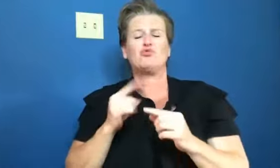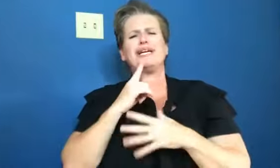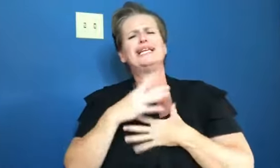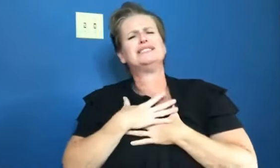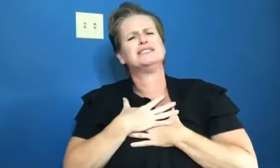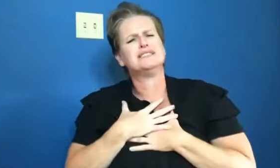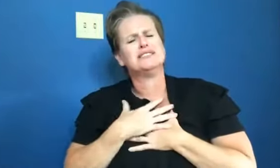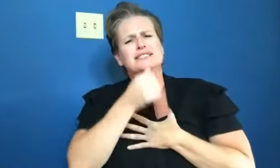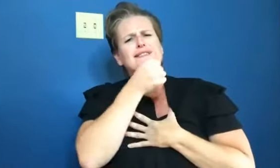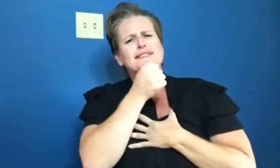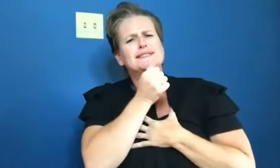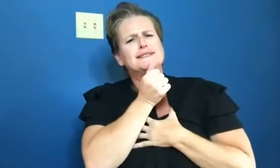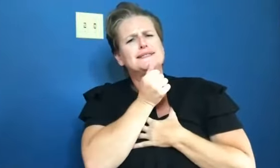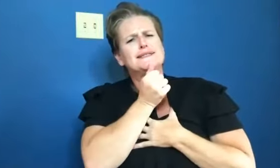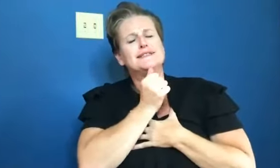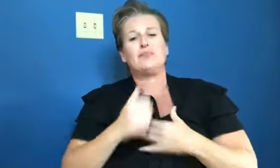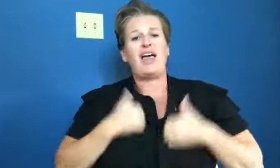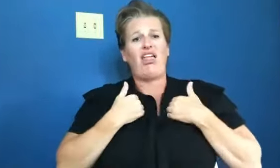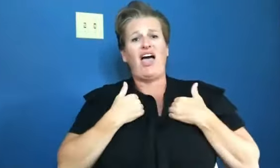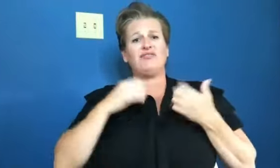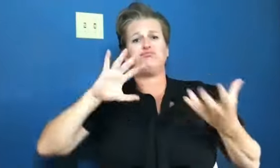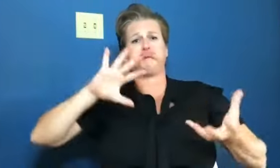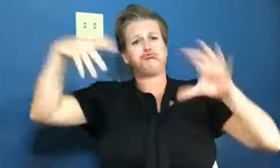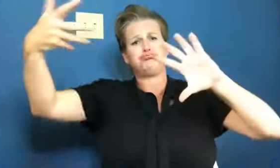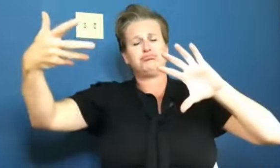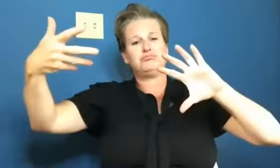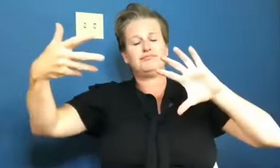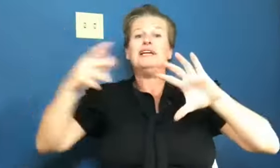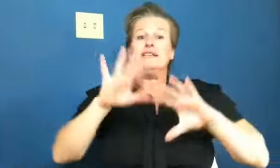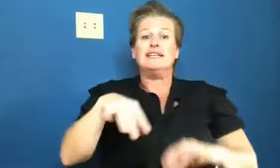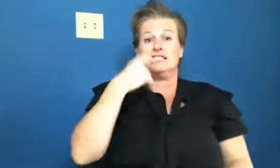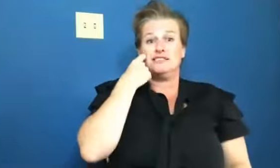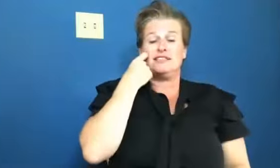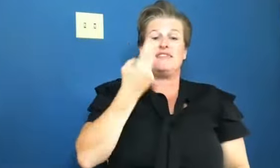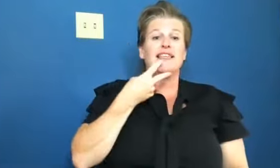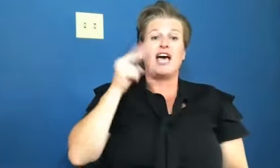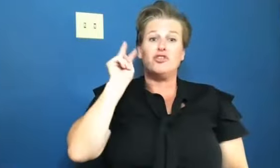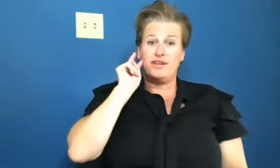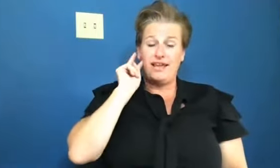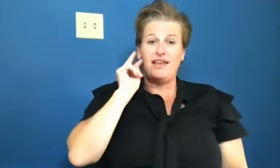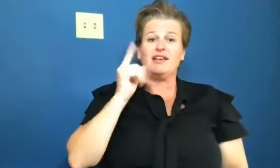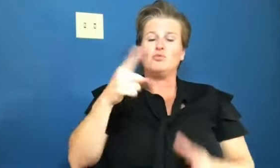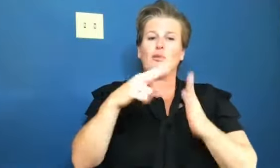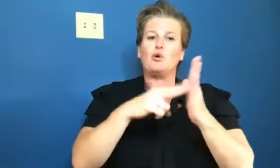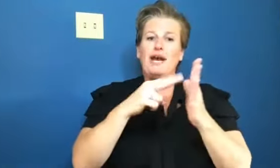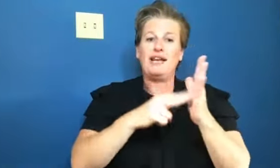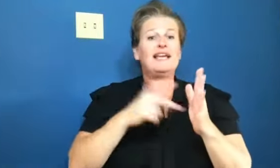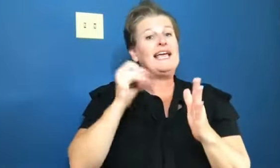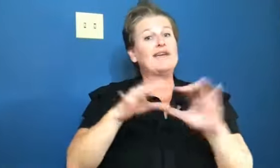my life in the ground. In fact, we just had a reading the other day that said, if you do what you've always done, you're going to get what you've always got.